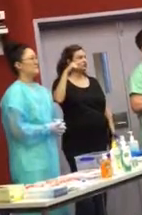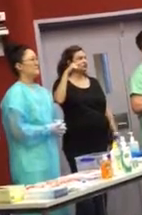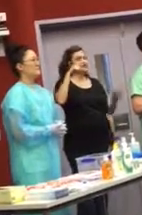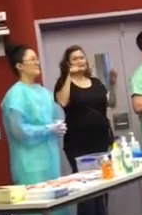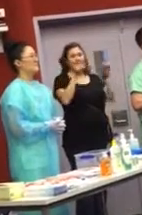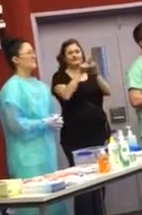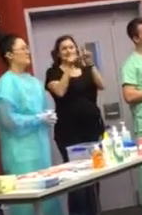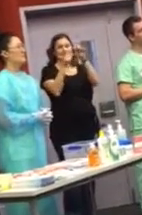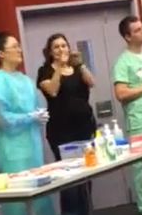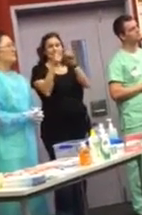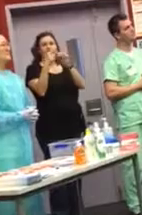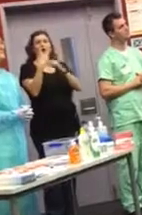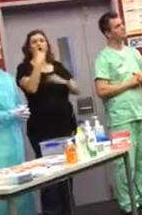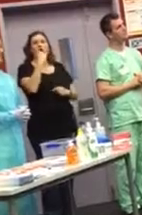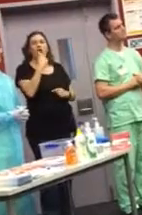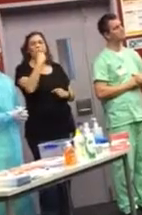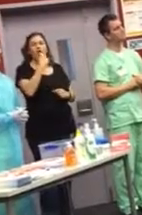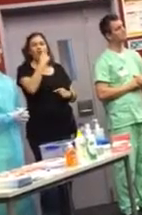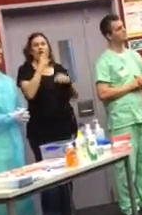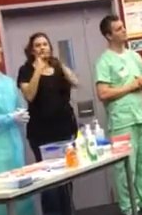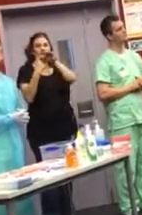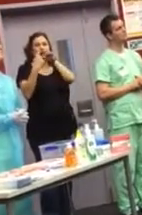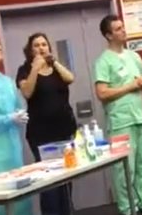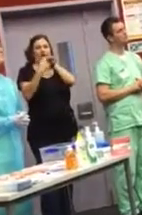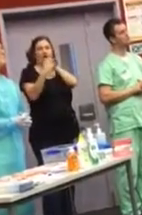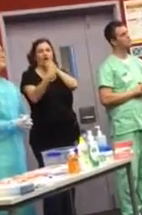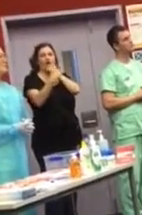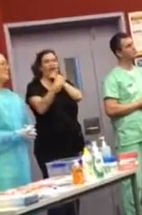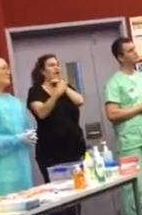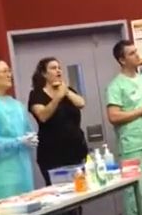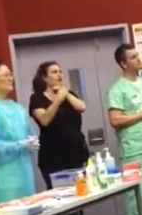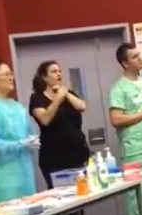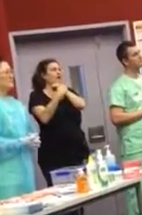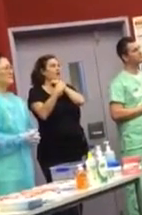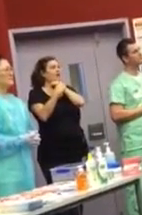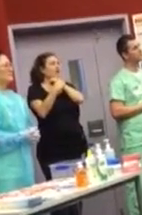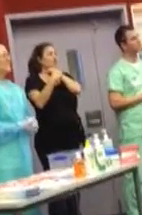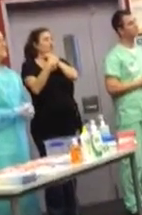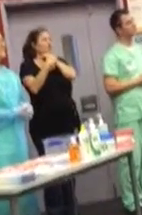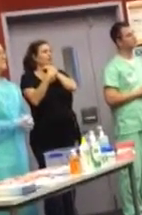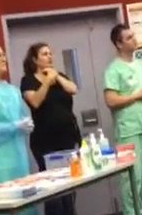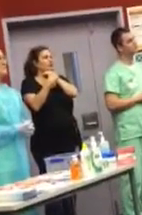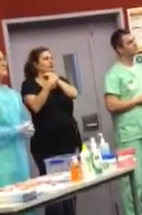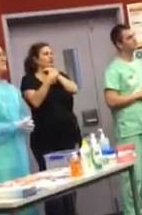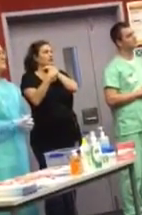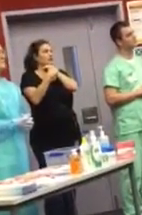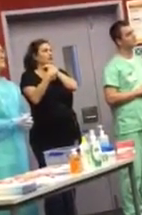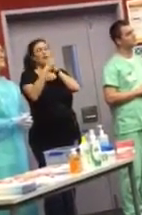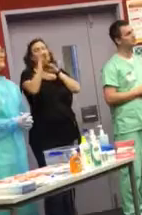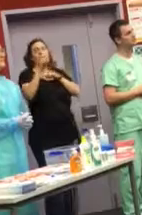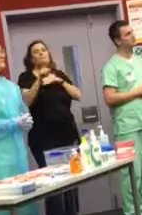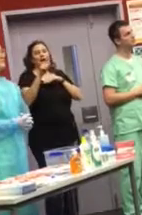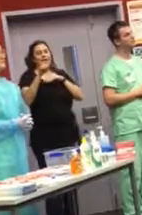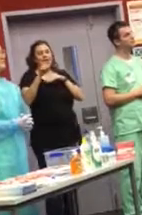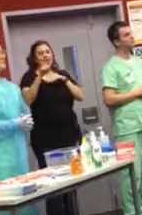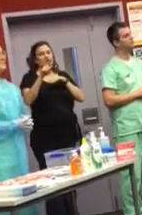to clean my tongue. But what I do is I try to wash off the toothpaste that I've been